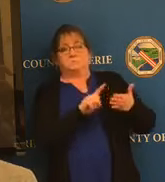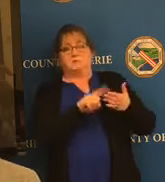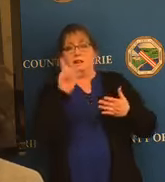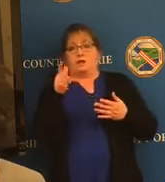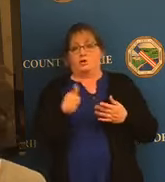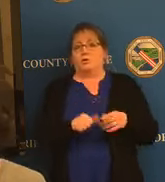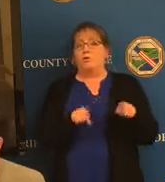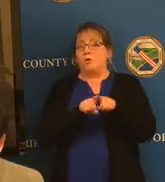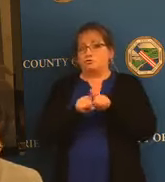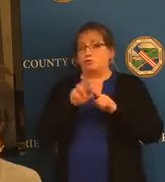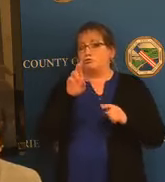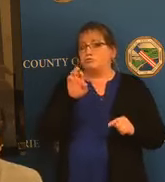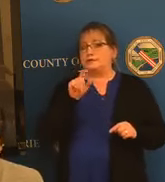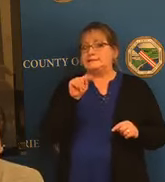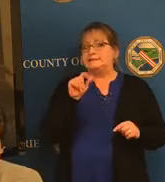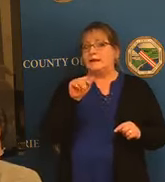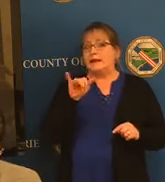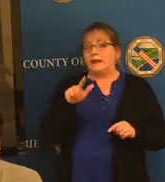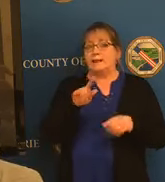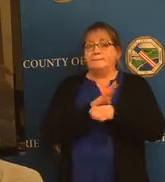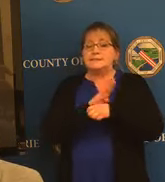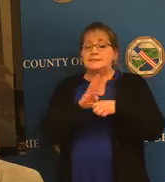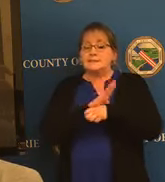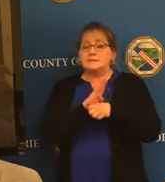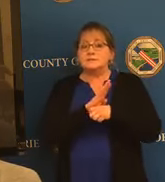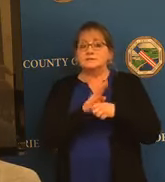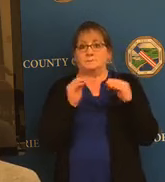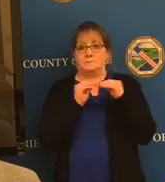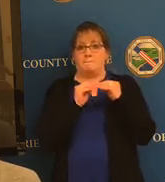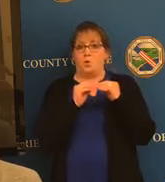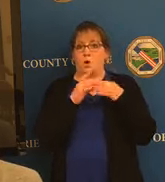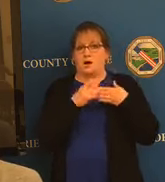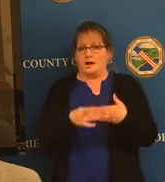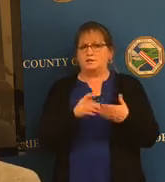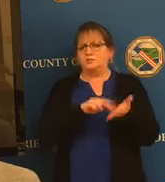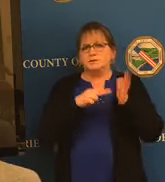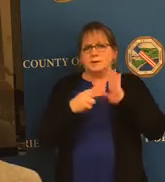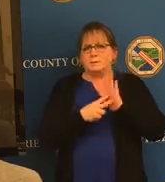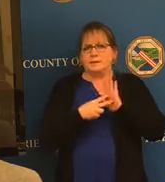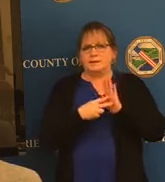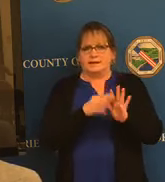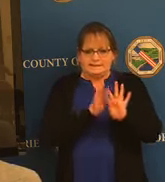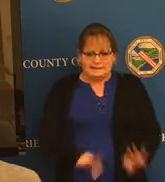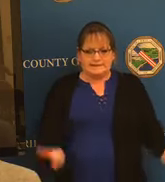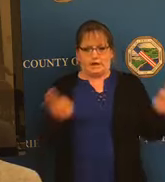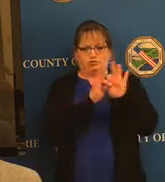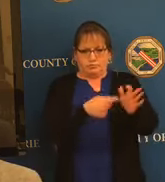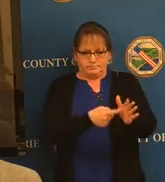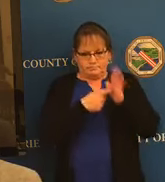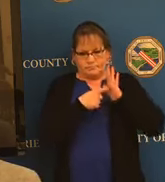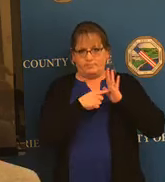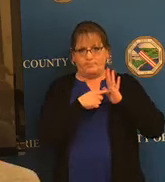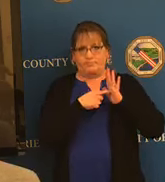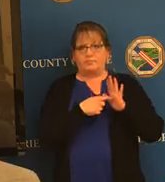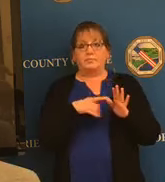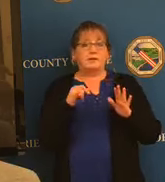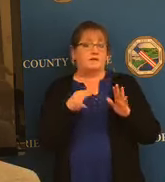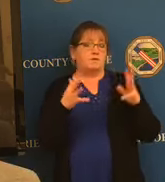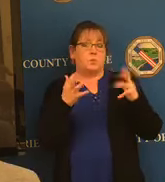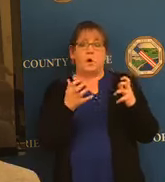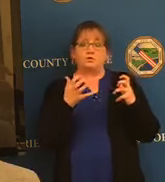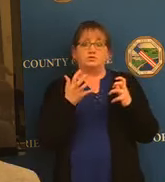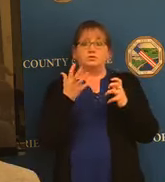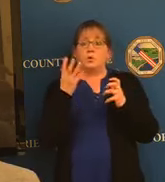retail businesses. We've got new further guidance on what is essential, and these are the only things that can be open at this time, so if you want to go